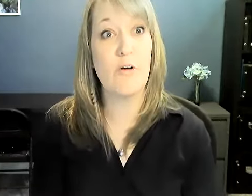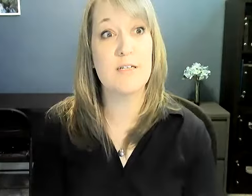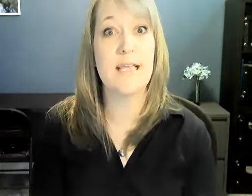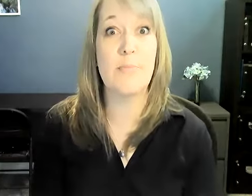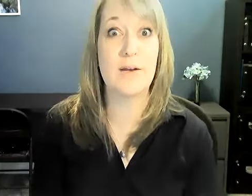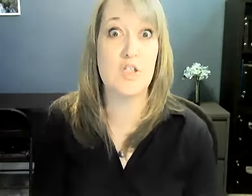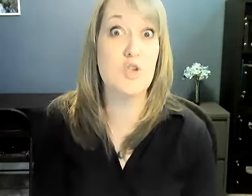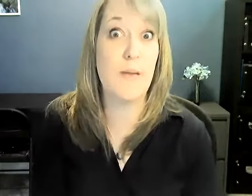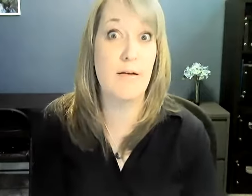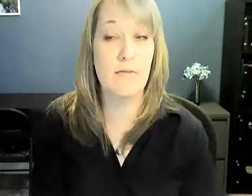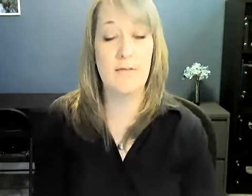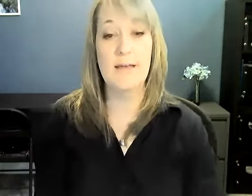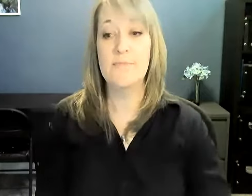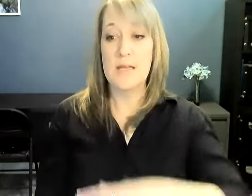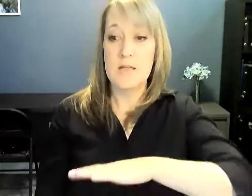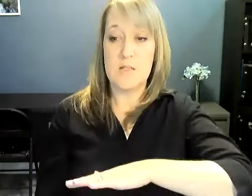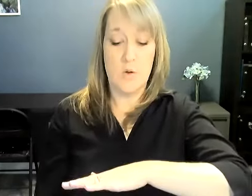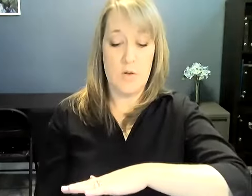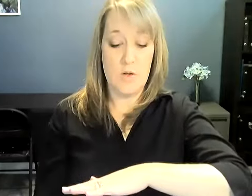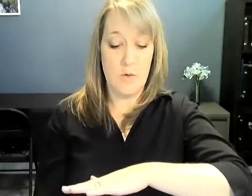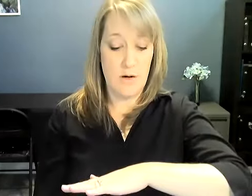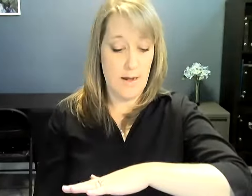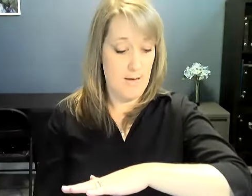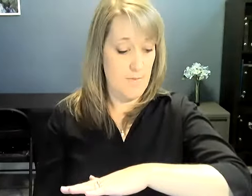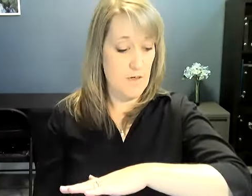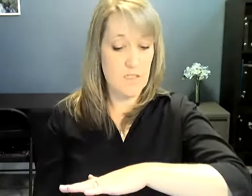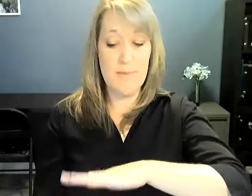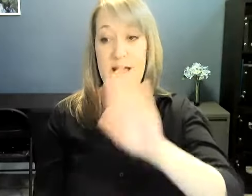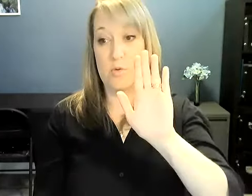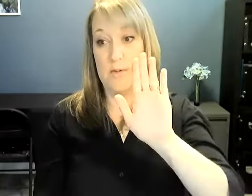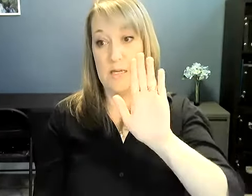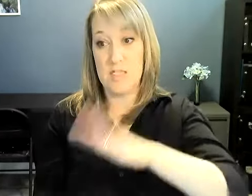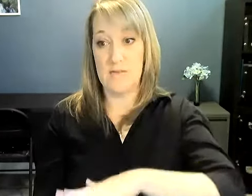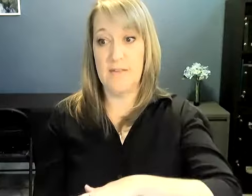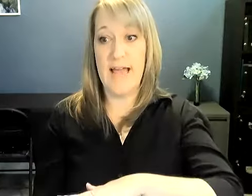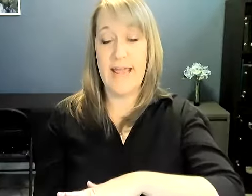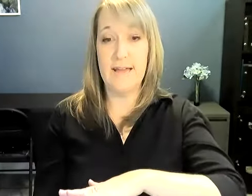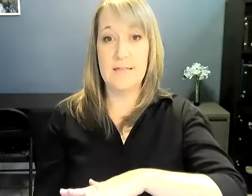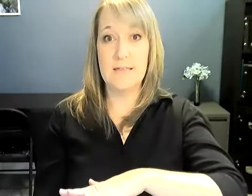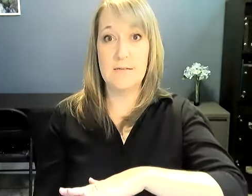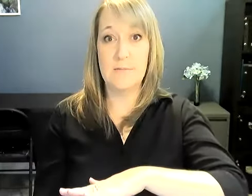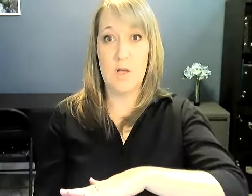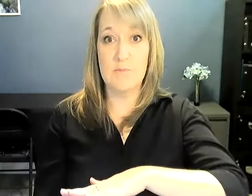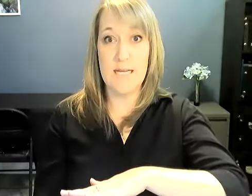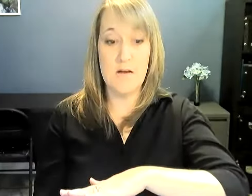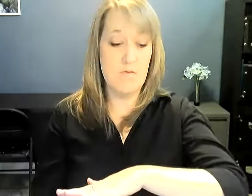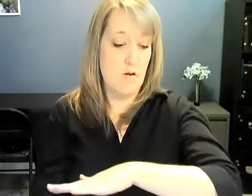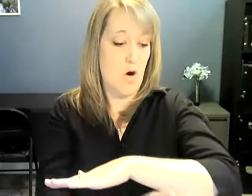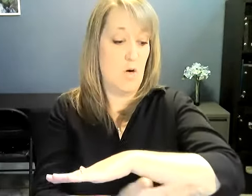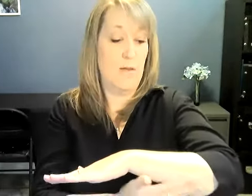to get better, to do better, right? So your non-dominant hand will be just a flat hand, palm down, or